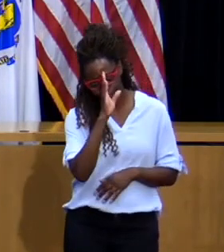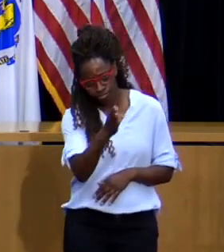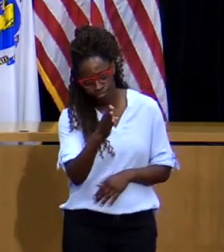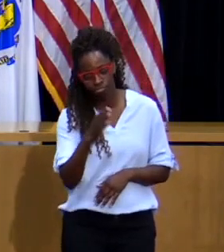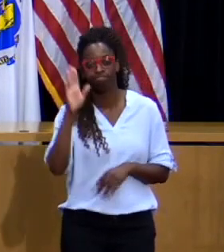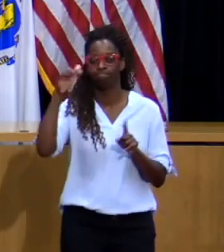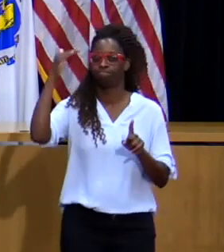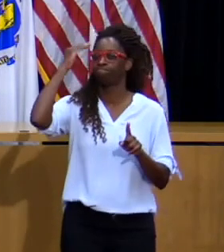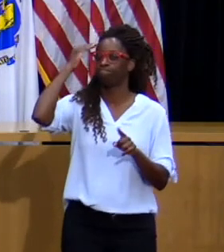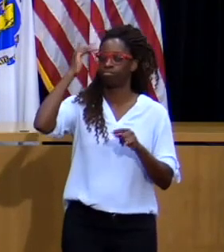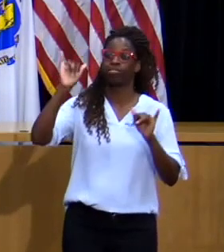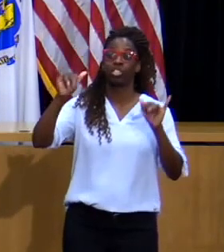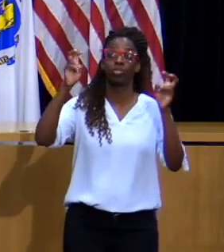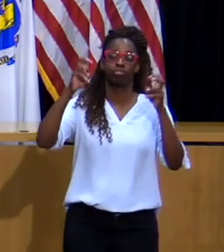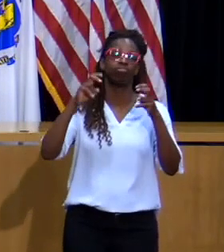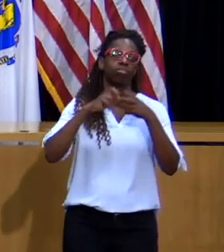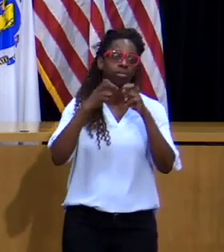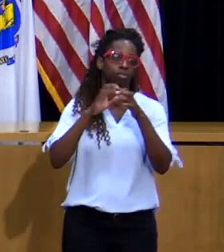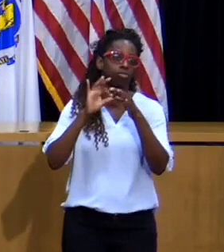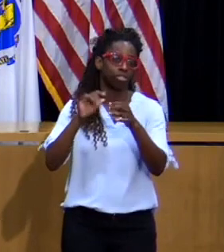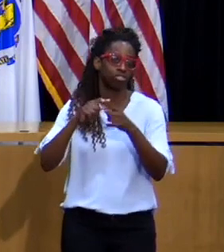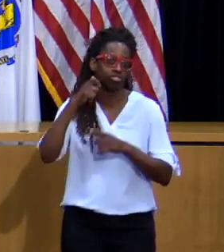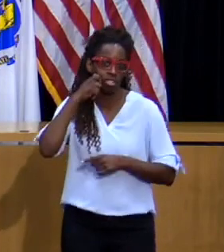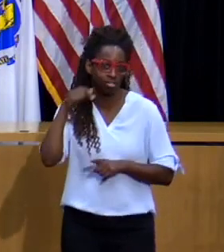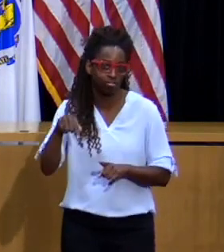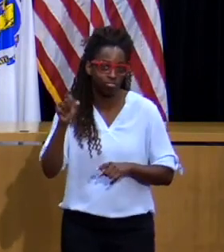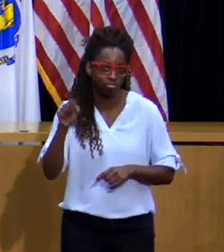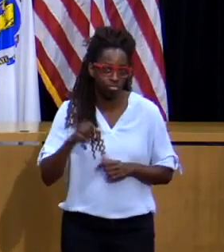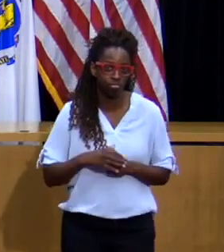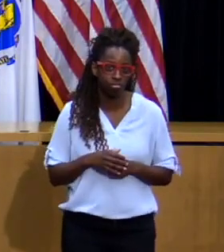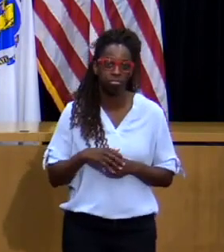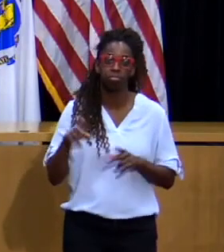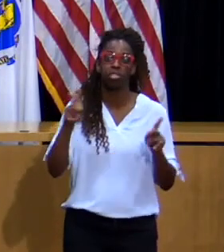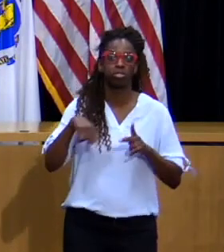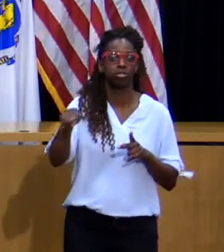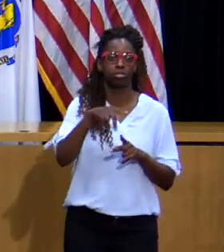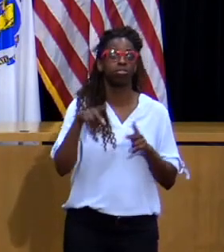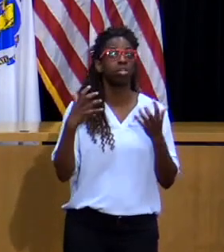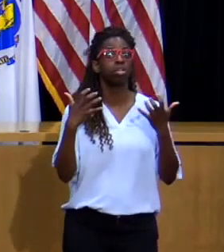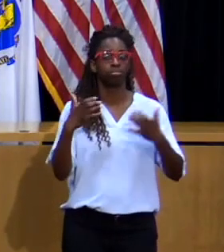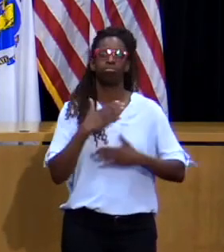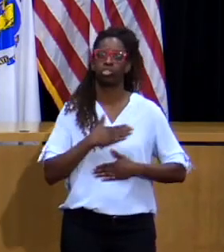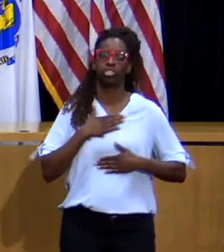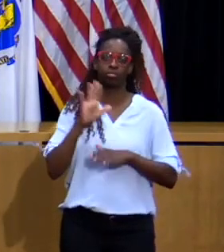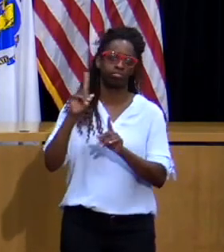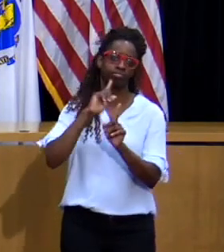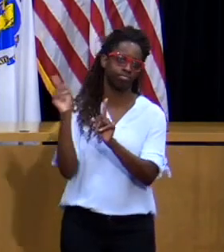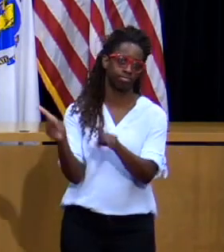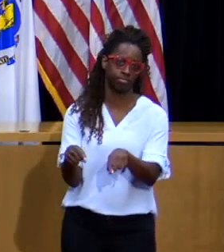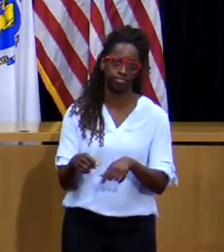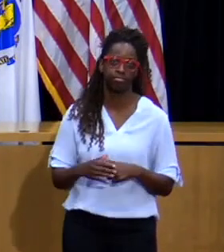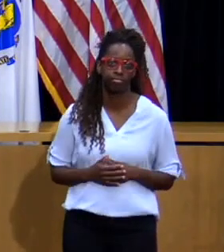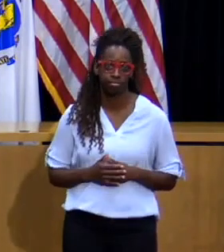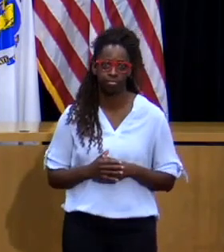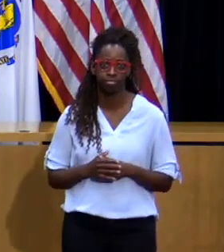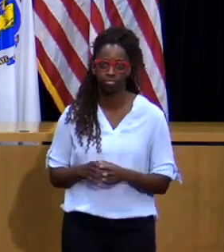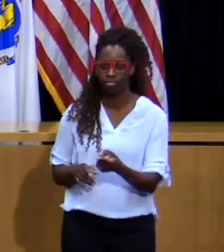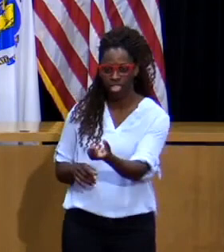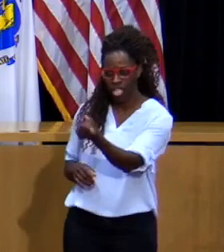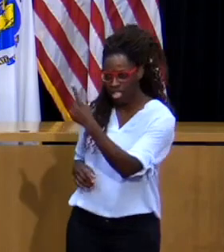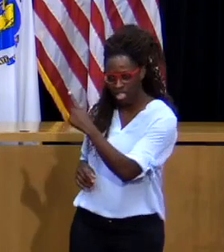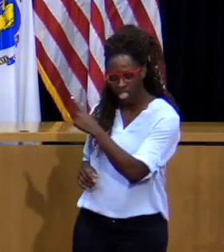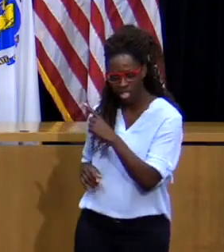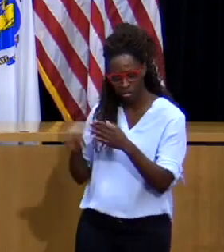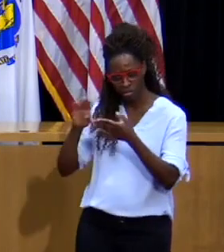face. And I think a lot of people really appreciated that from him. So what did they say afterwards? Did they say thank you? Well, I've only done